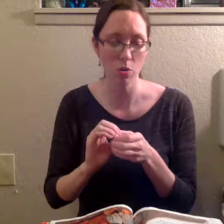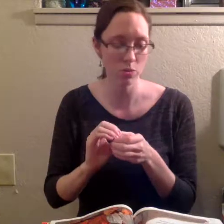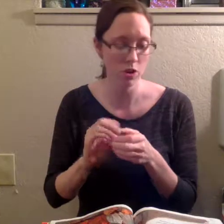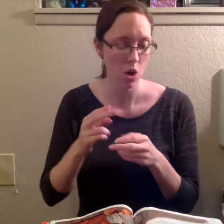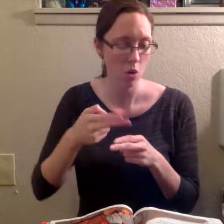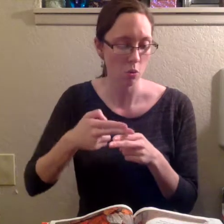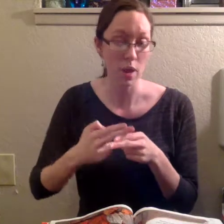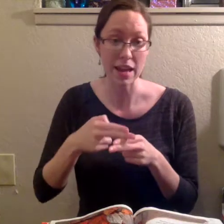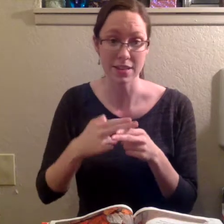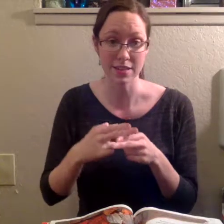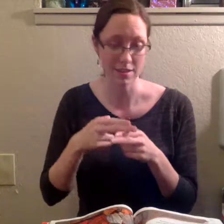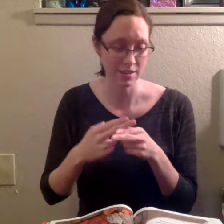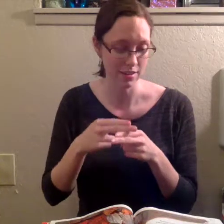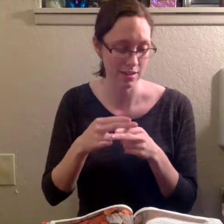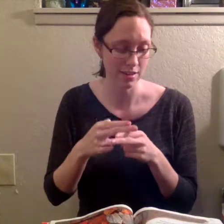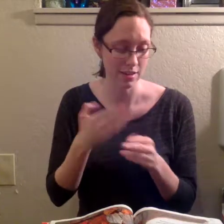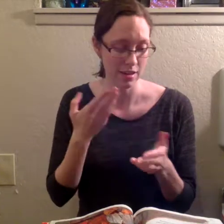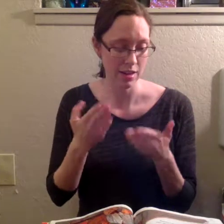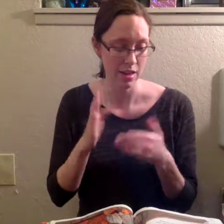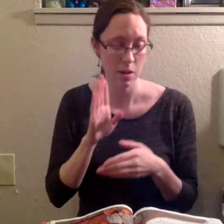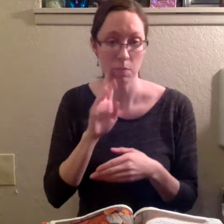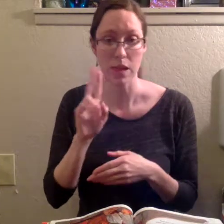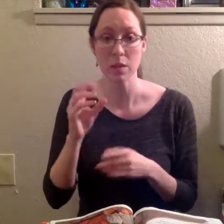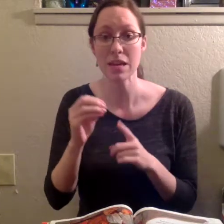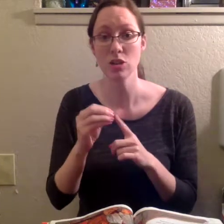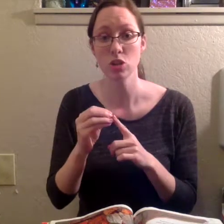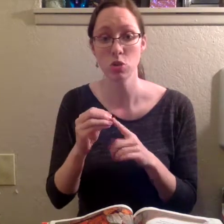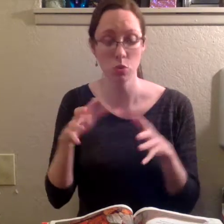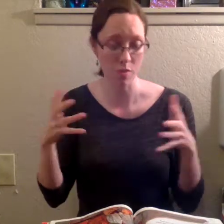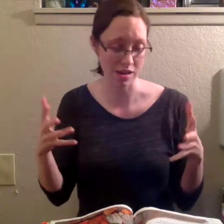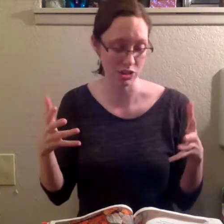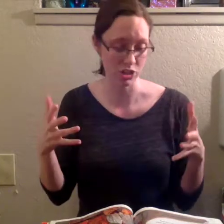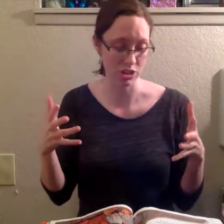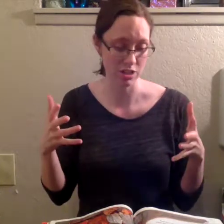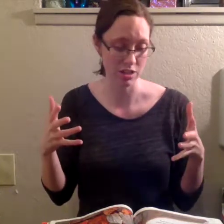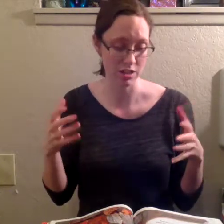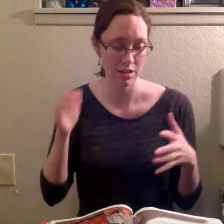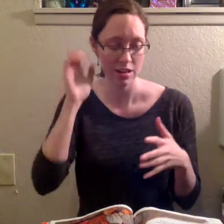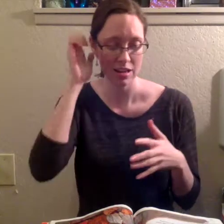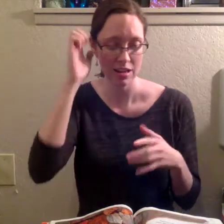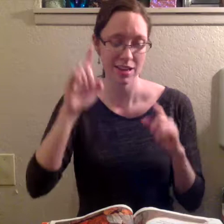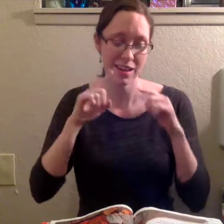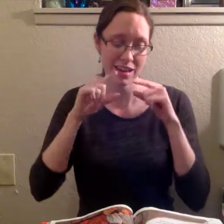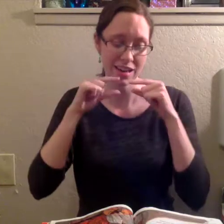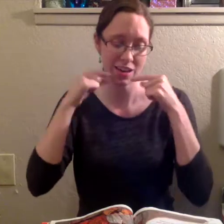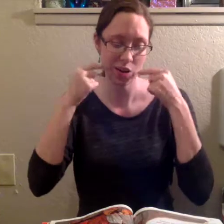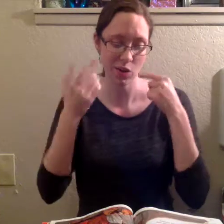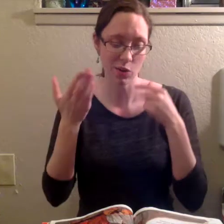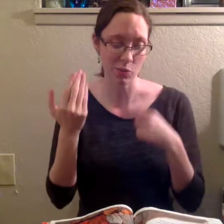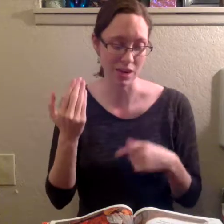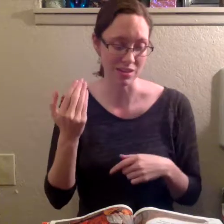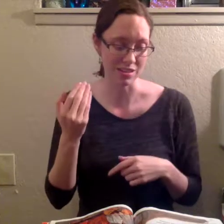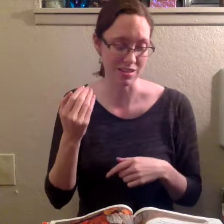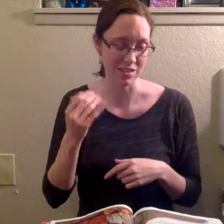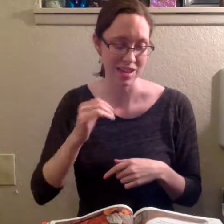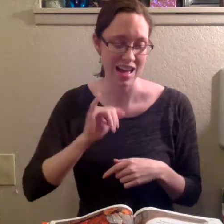own weight. Maybe too much." He grinned.